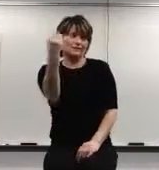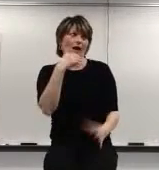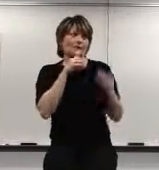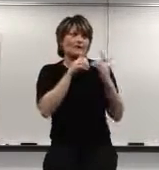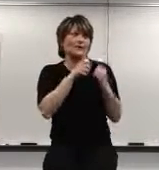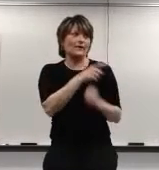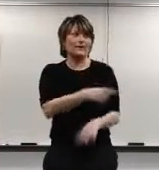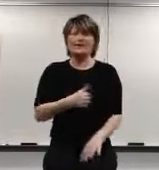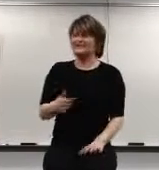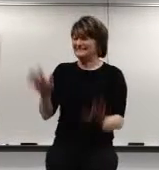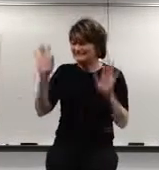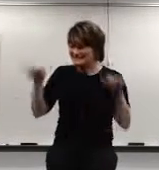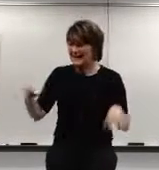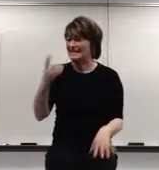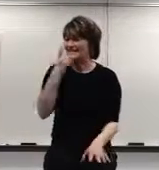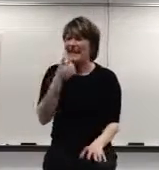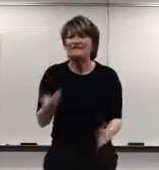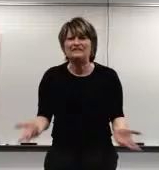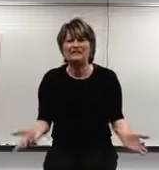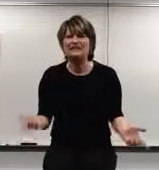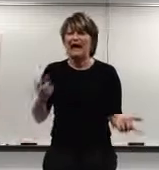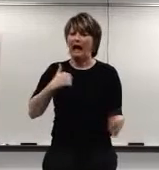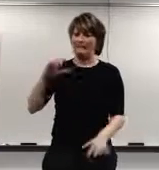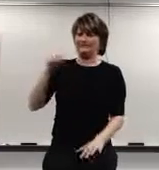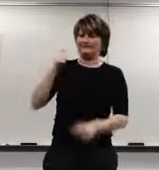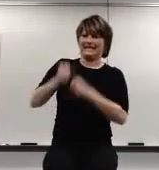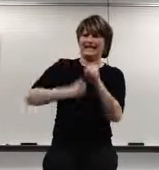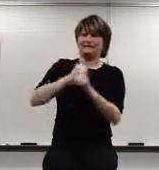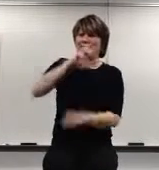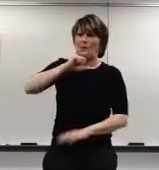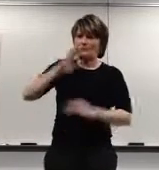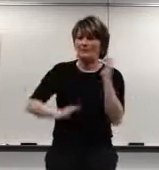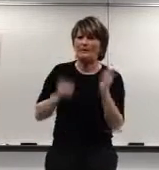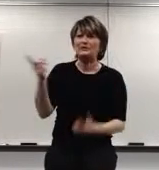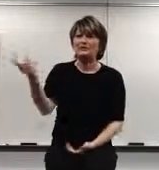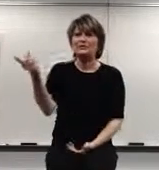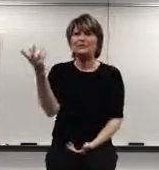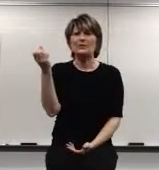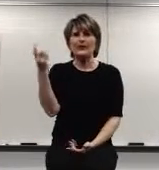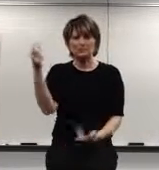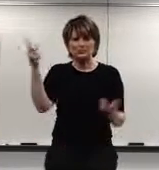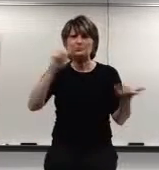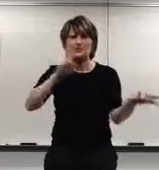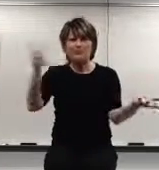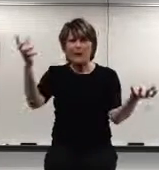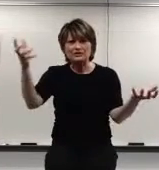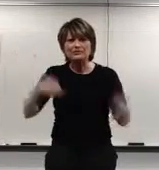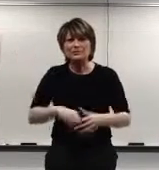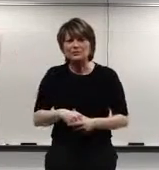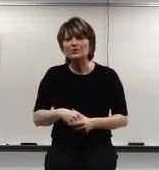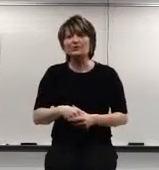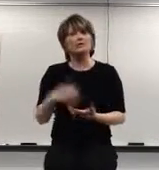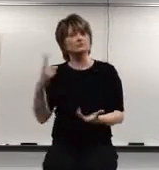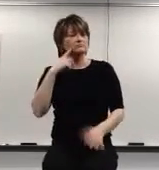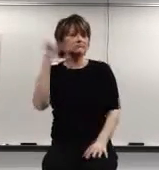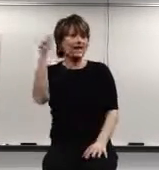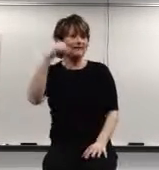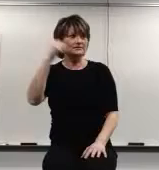yeah, I'd like to go out on a date with you. And I said, really, Dave, a date with me? I'm older than you. You really want to go out with me?